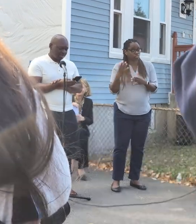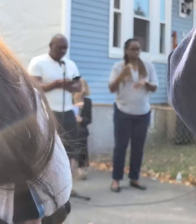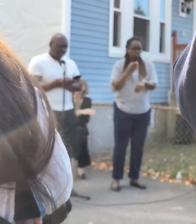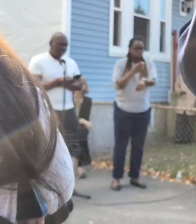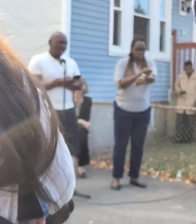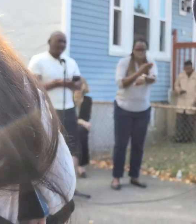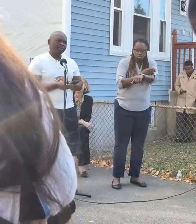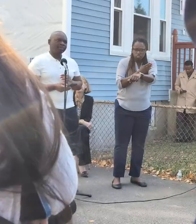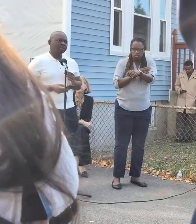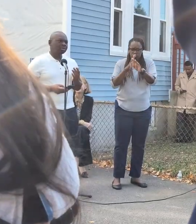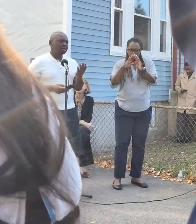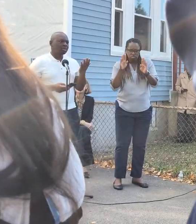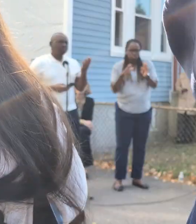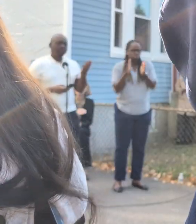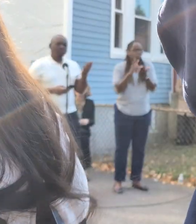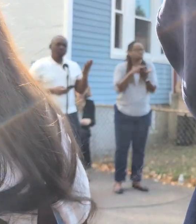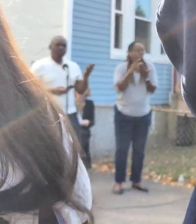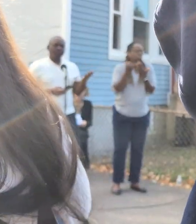Boston.